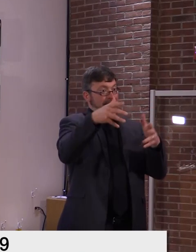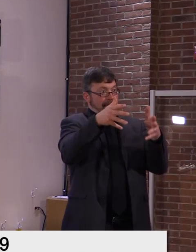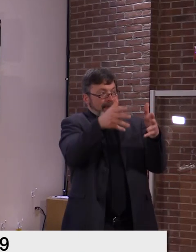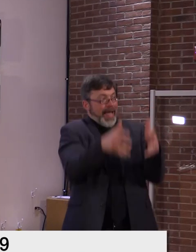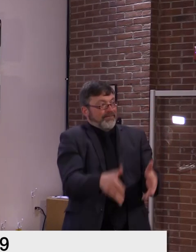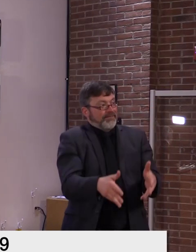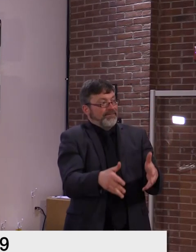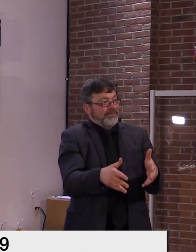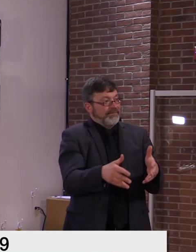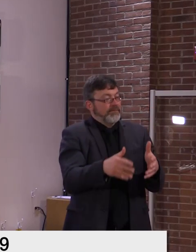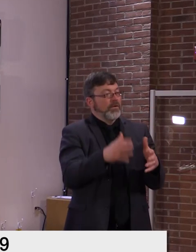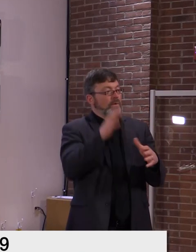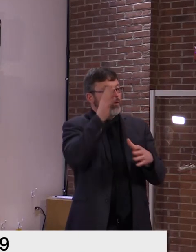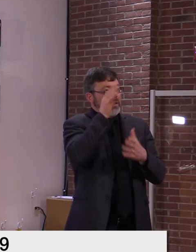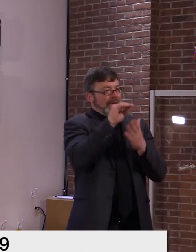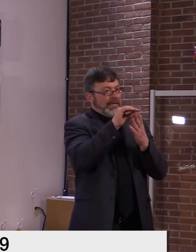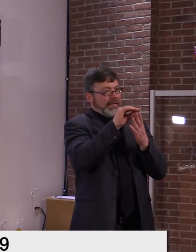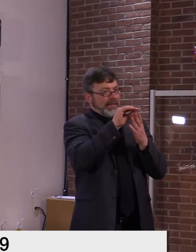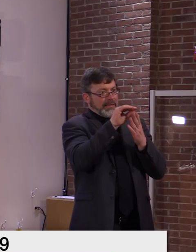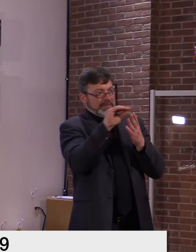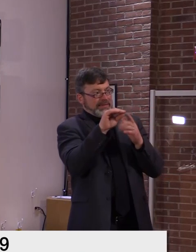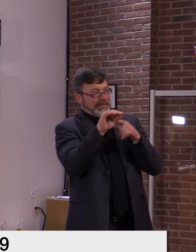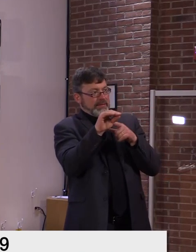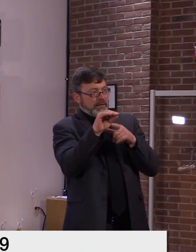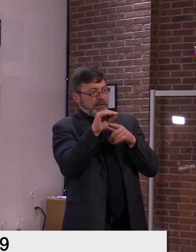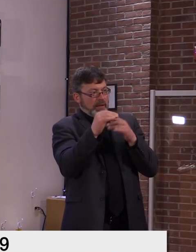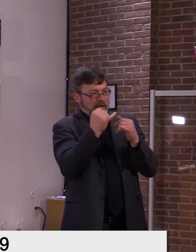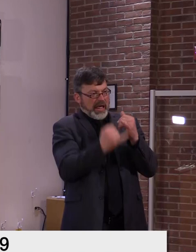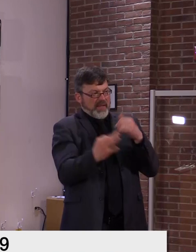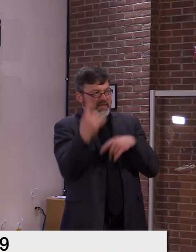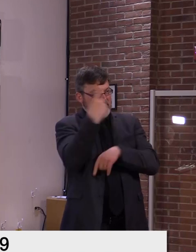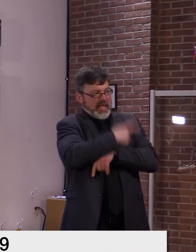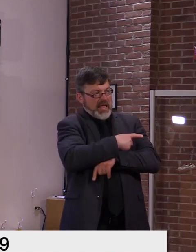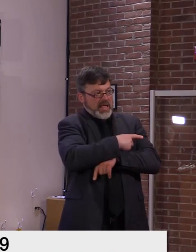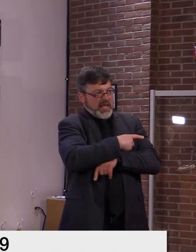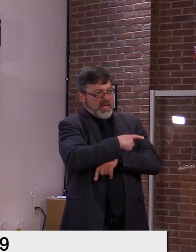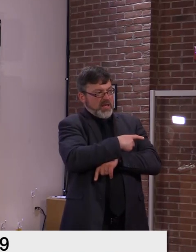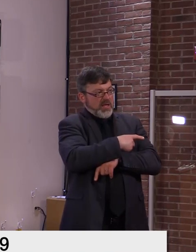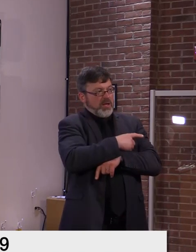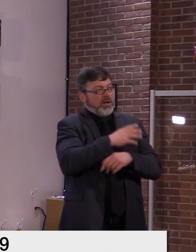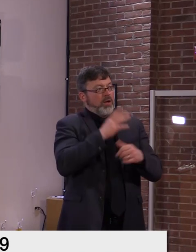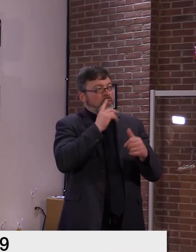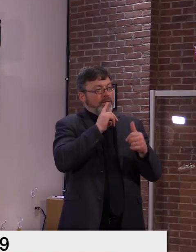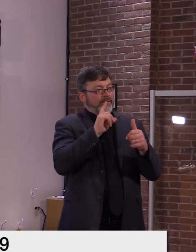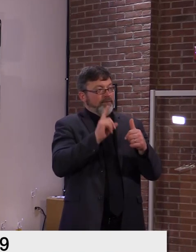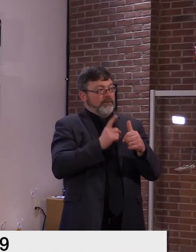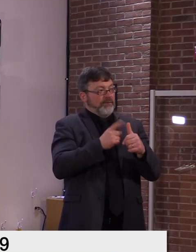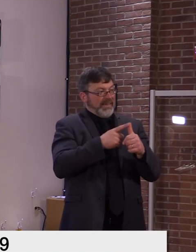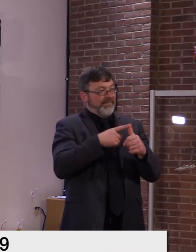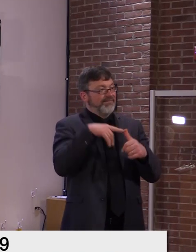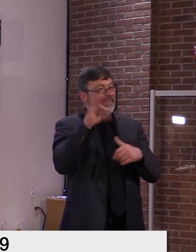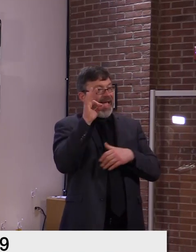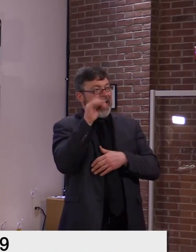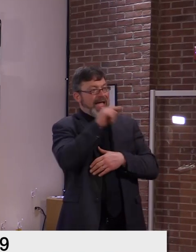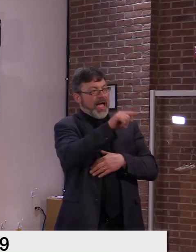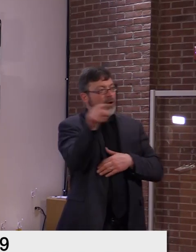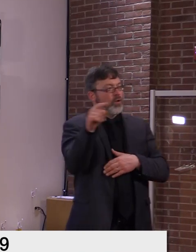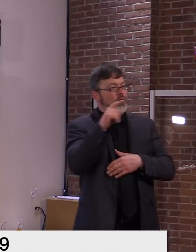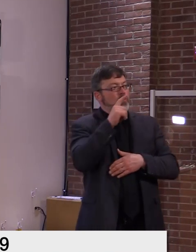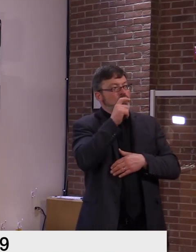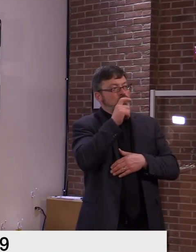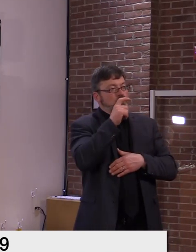dosages. And that protocol is, A, you try to find somebody that is within 1A, for